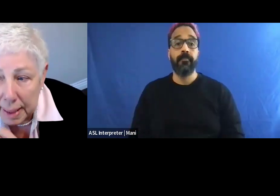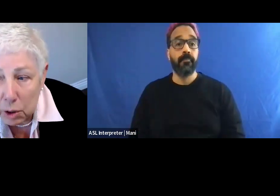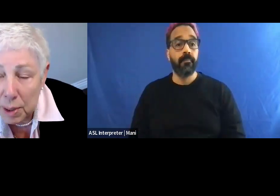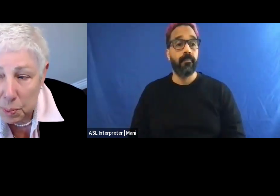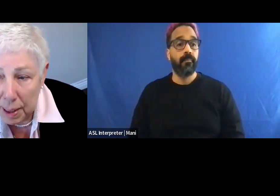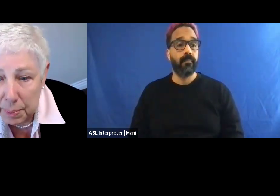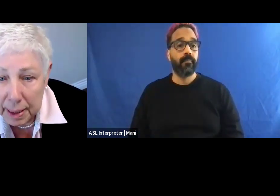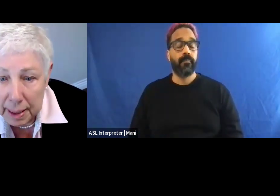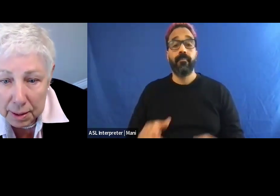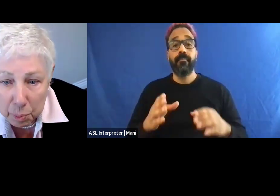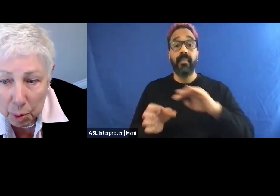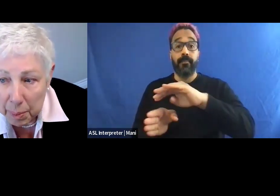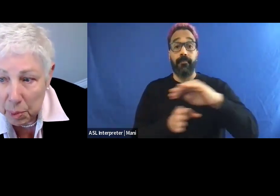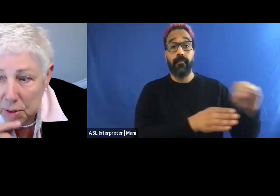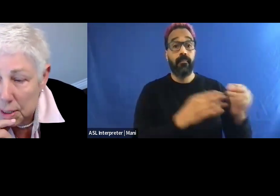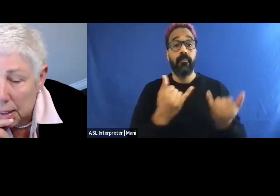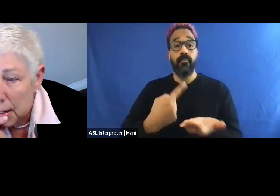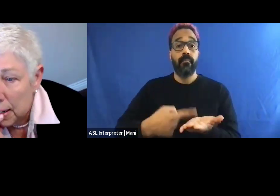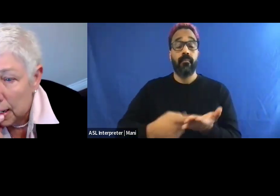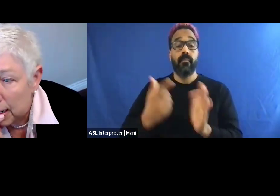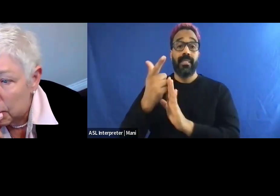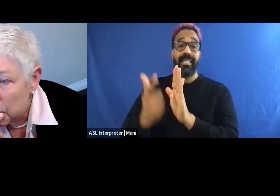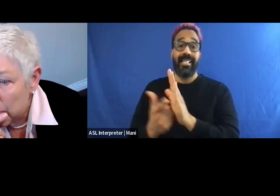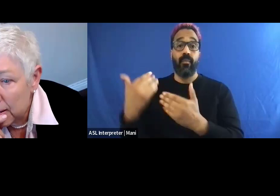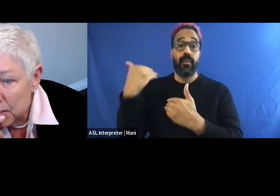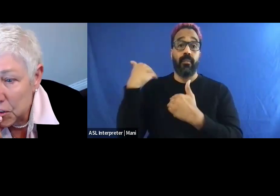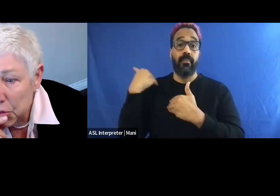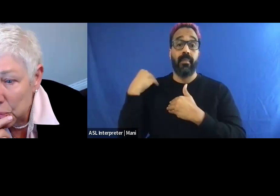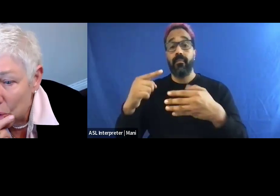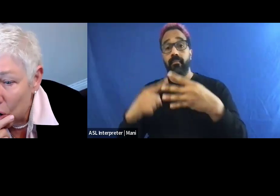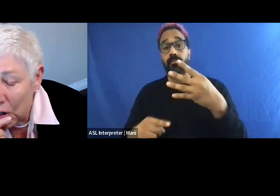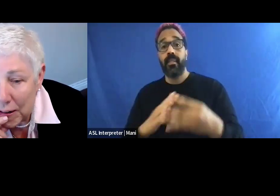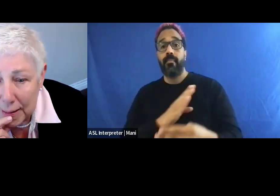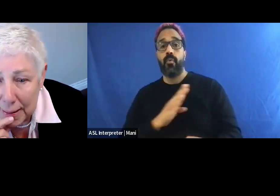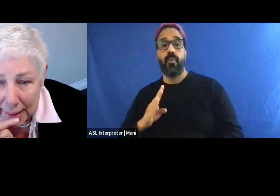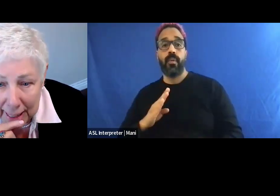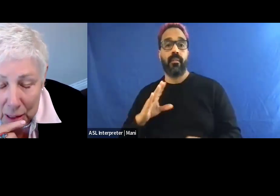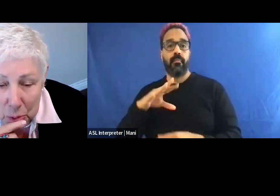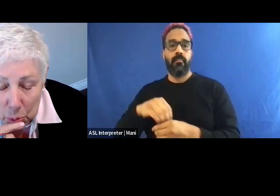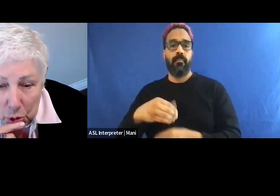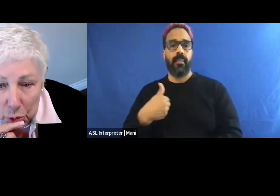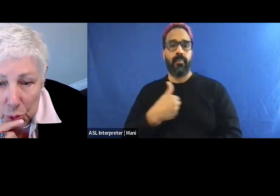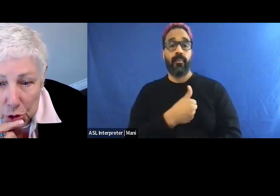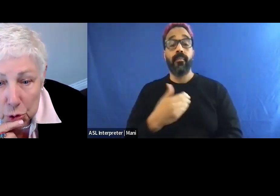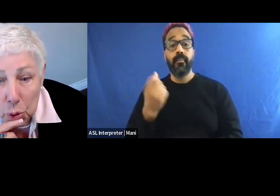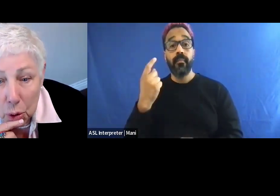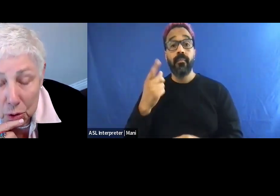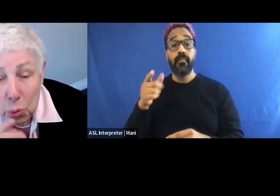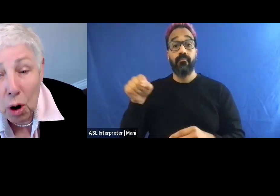about the legal responsibilities of board members, because you are accountable.